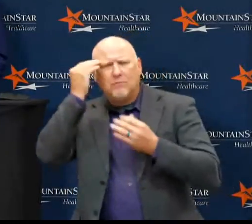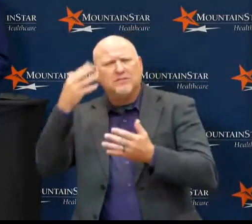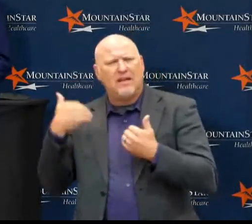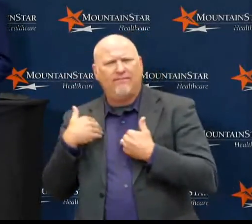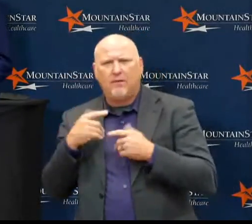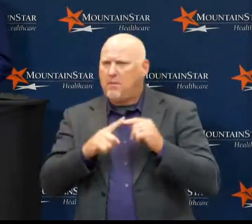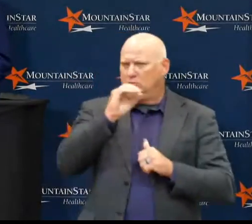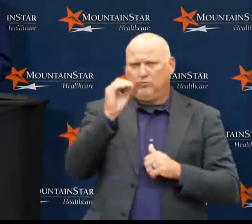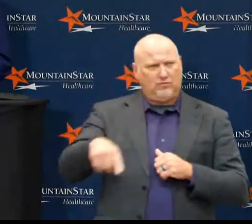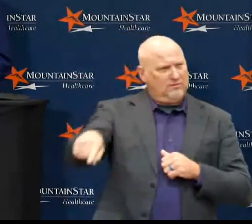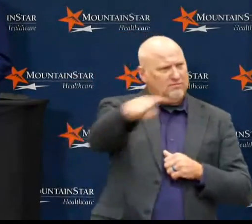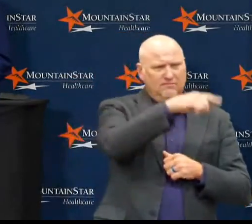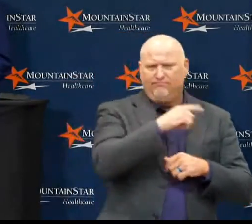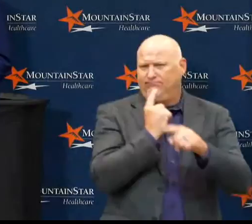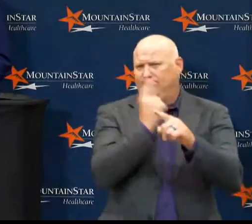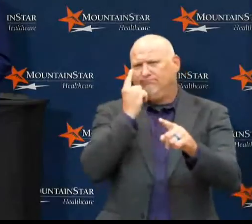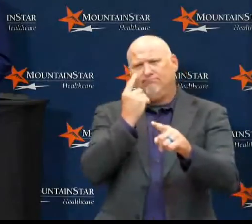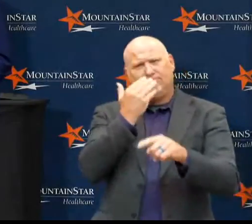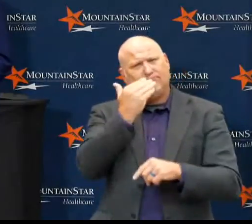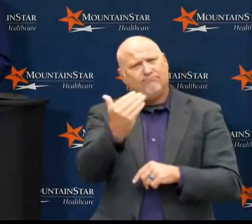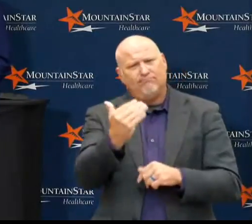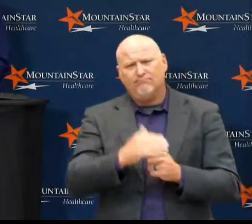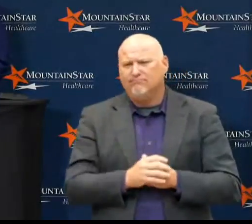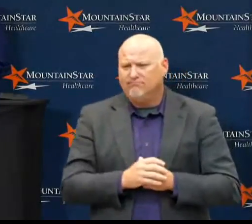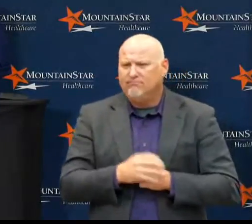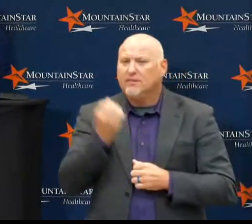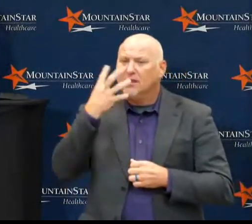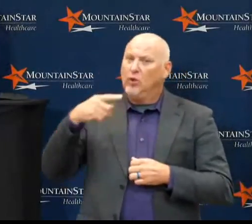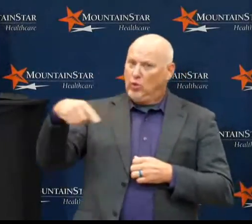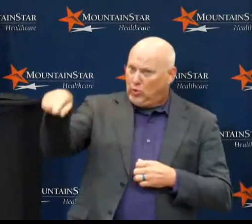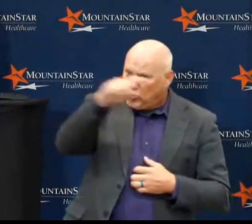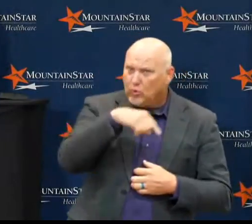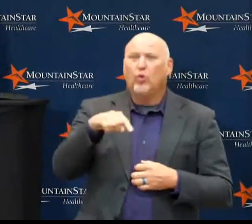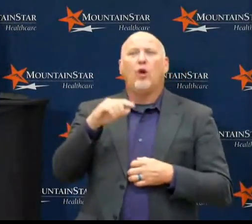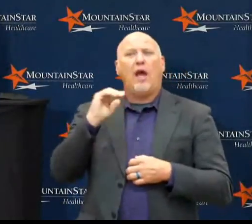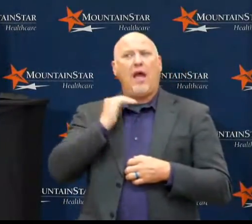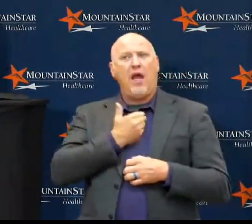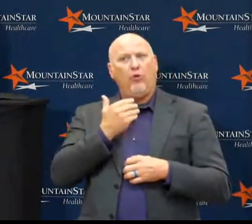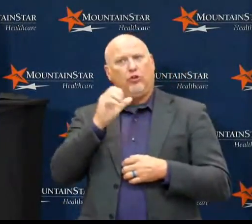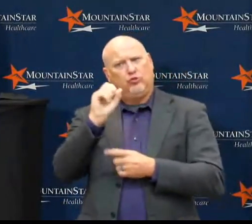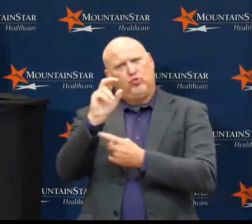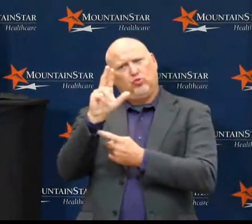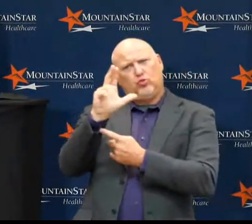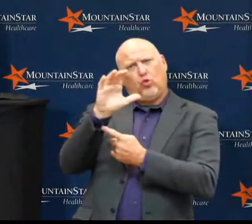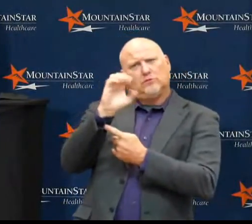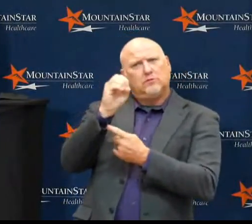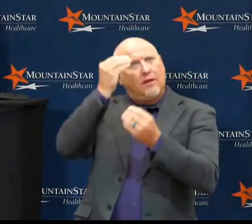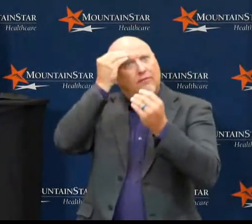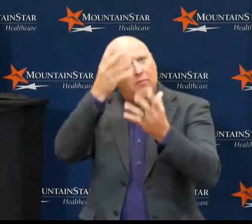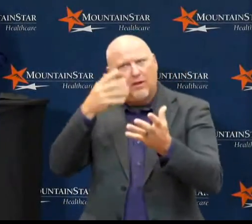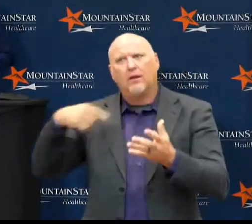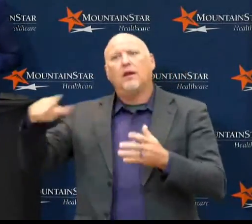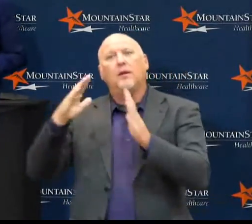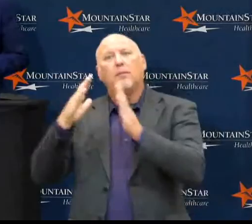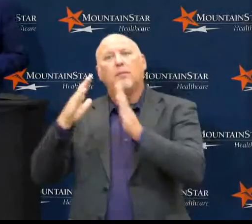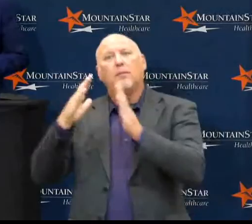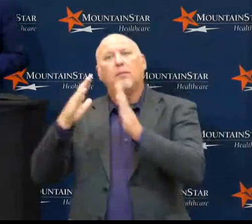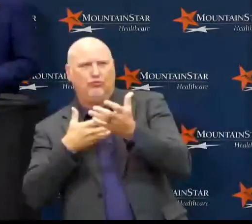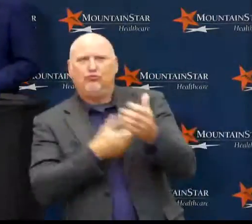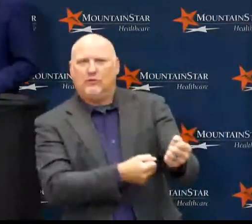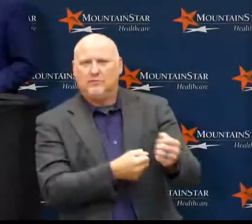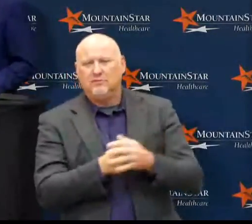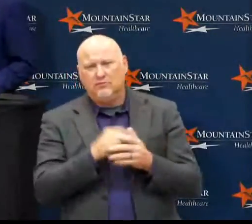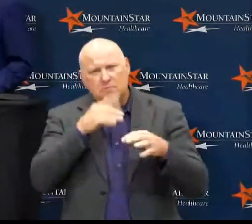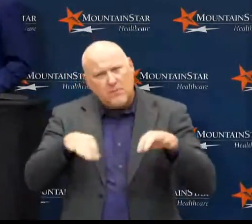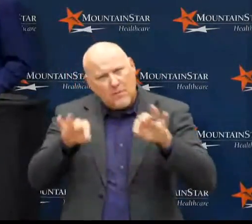pandemic, you have been those trusted sources. And so please accept our gratitude, and we appreciate you being here today.